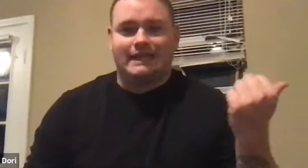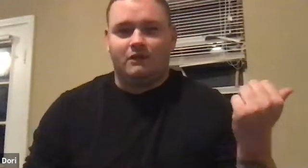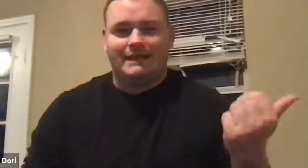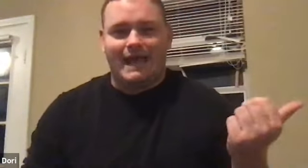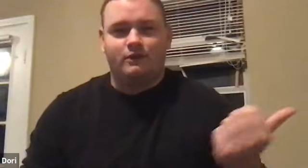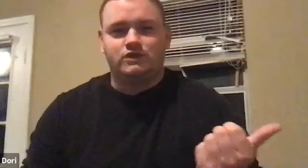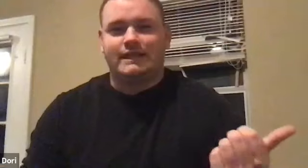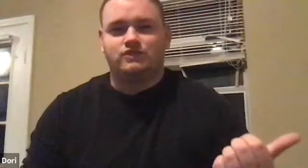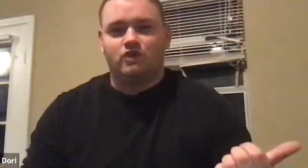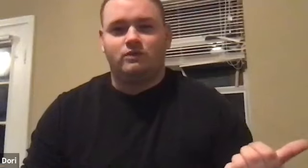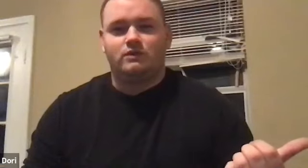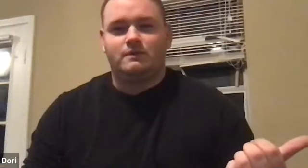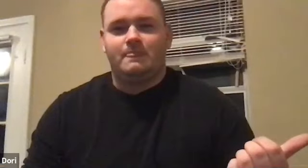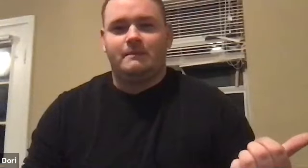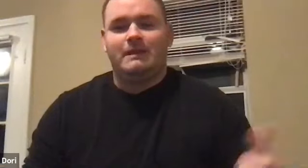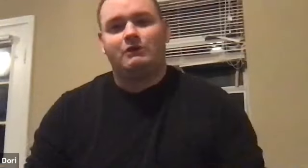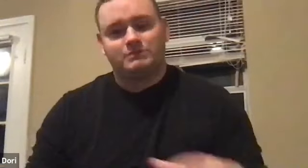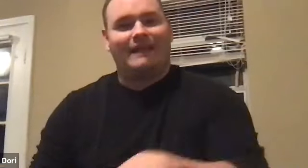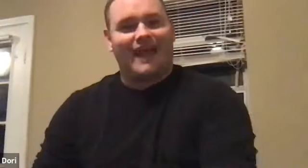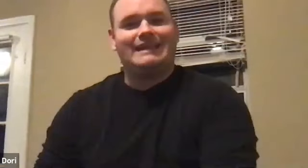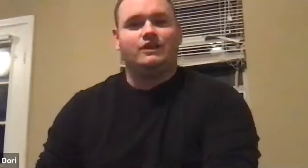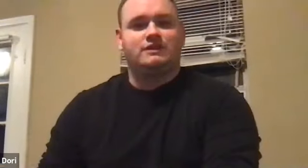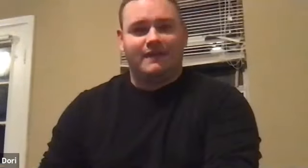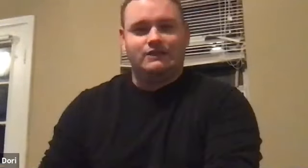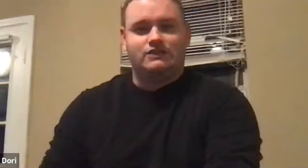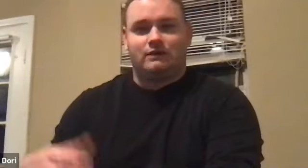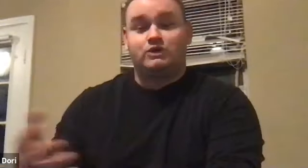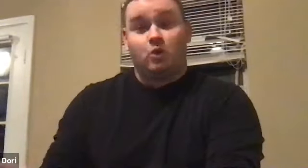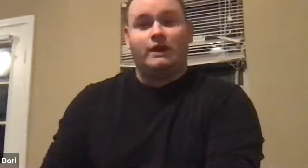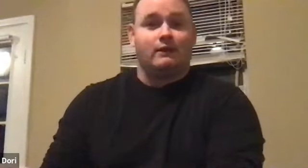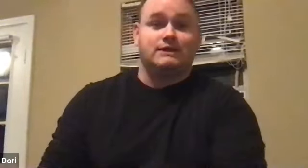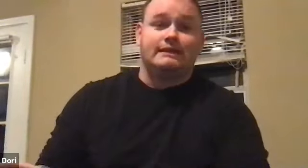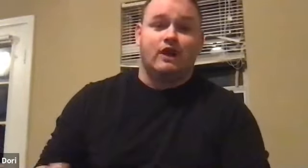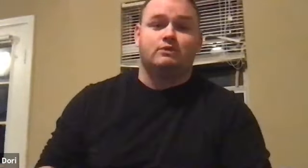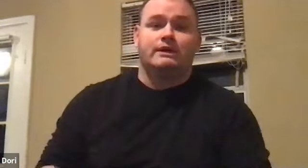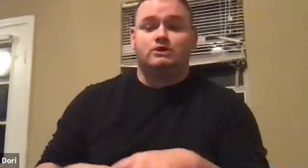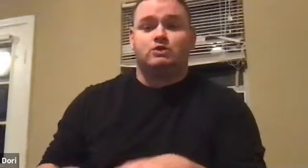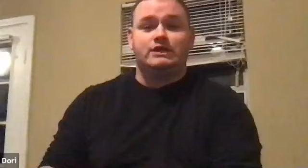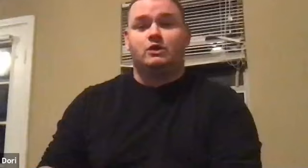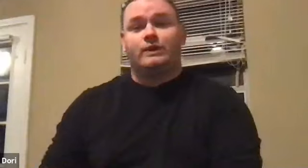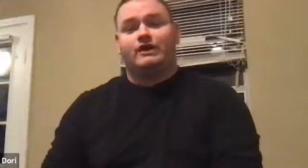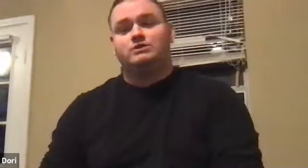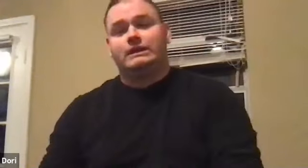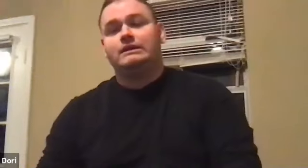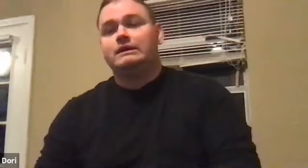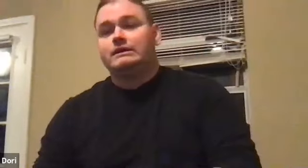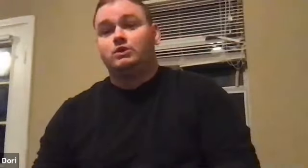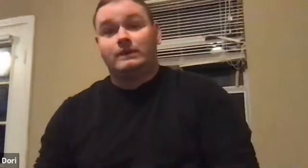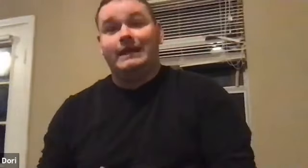of my dad, who just had a stroke. But I was back that year to finish. I was 20. I was late graduating. I was 20 years old when I graduated to get